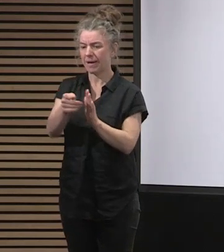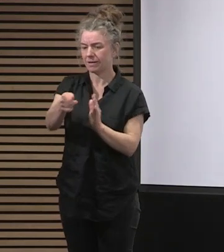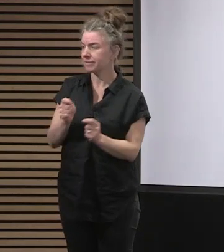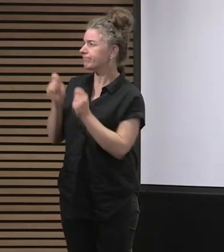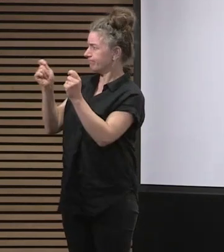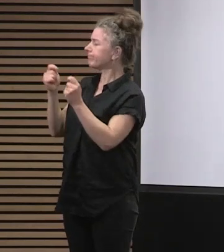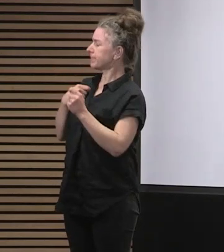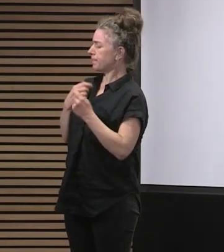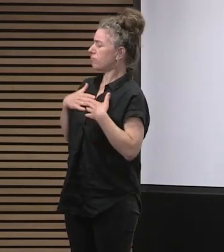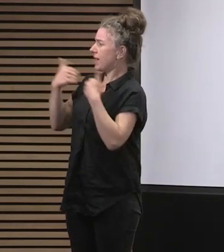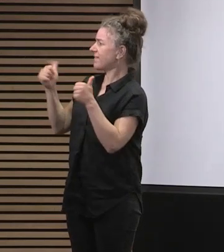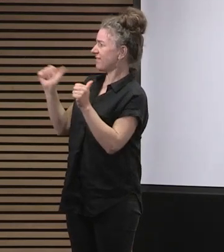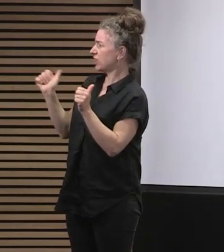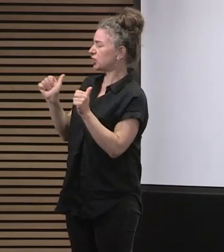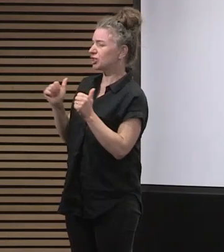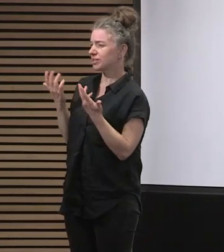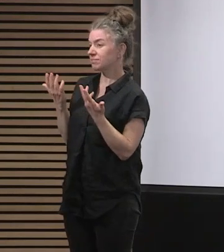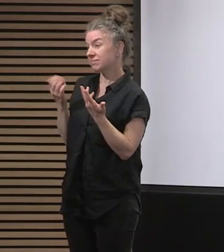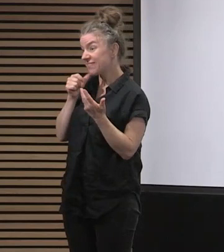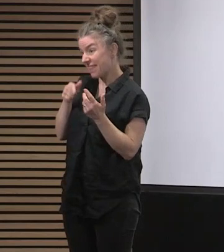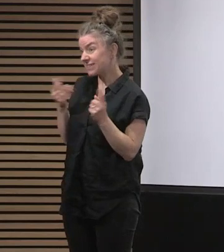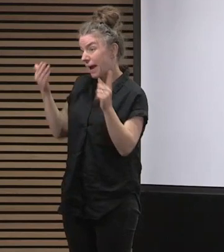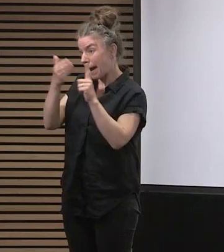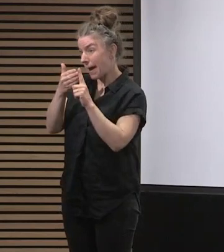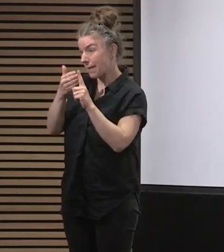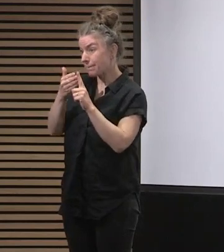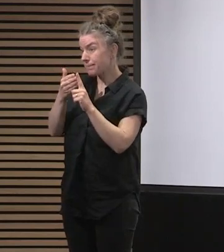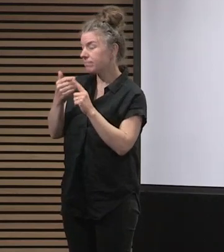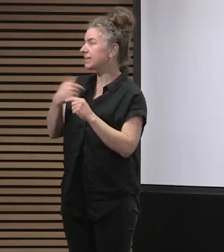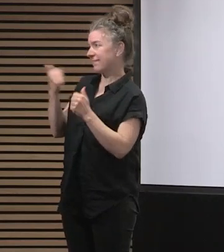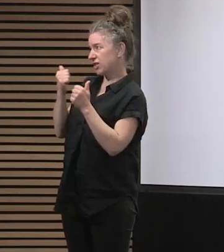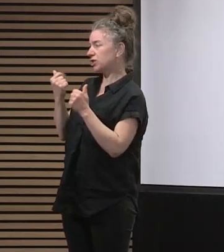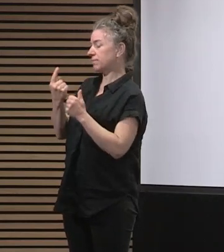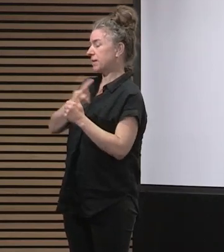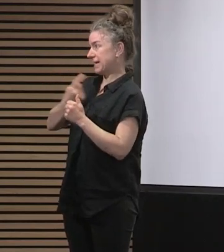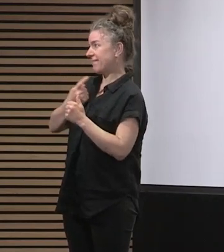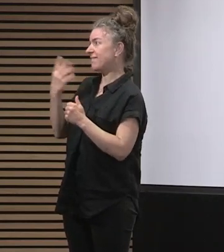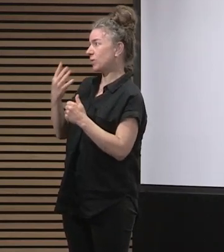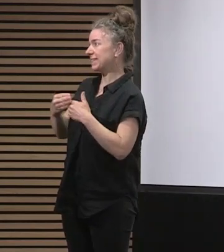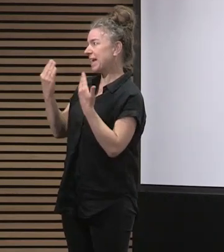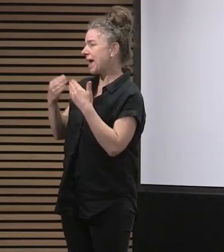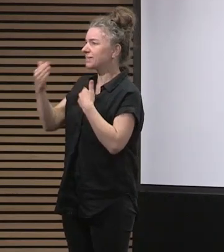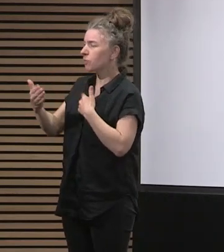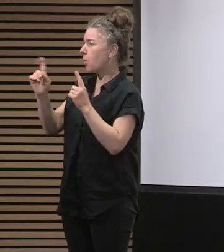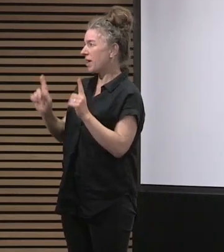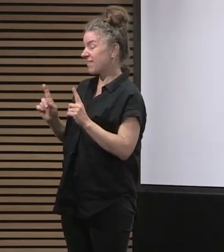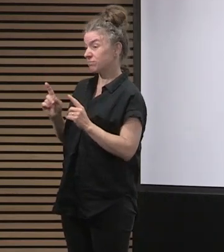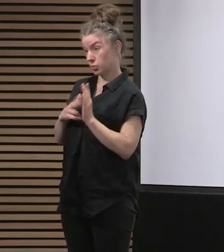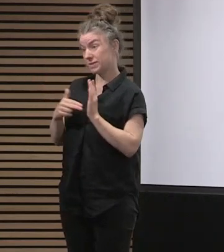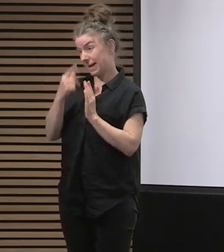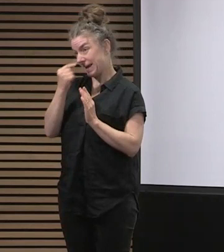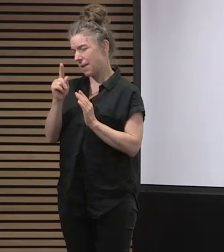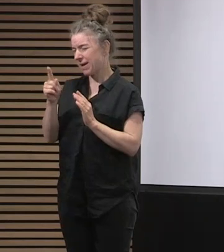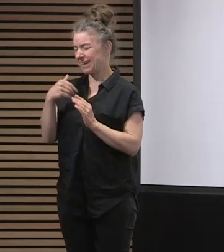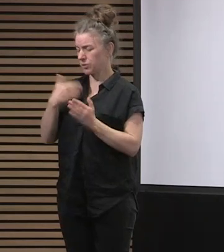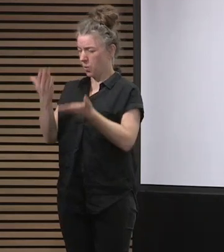both got over their symptoms and then been self-isolated for a period of time, we could do that, but I'd have to look into what the benefits